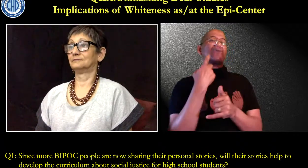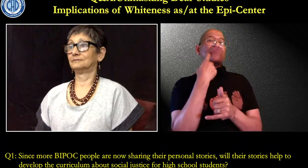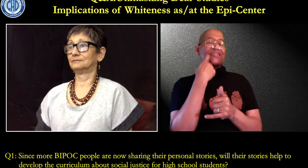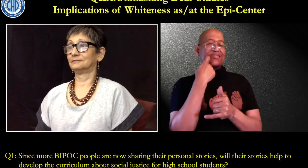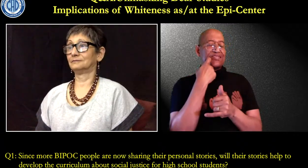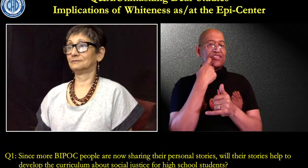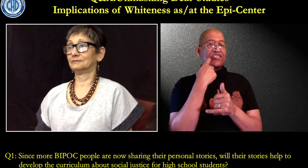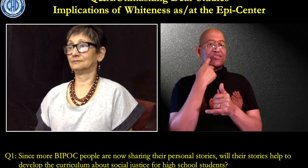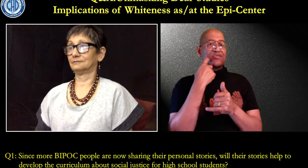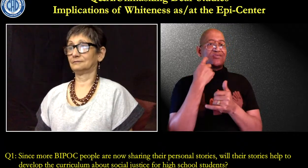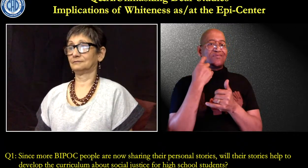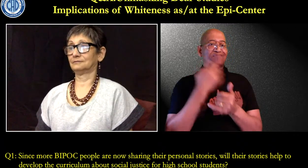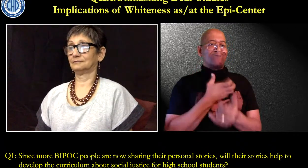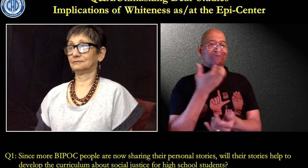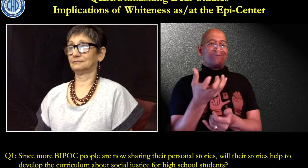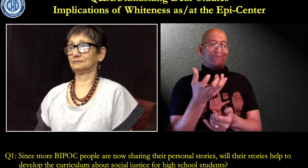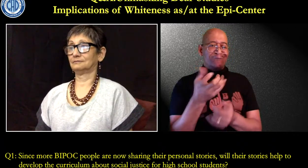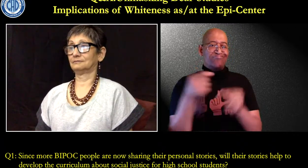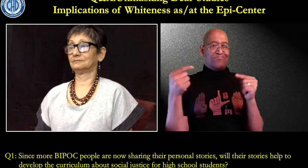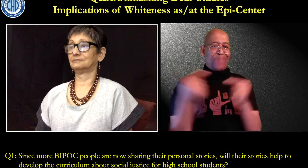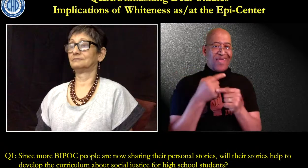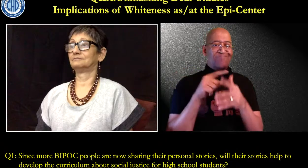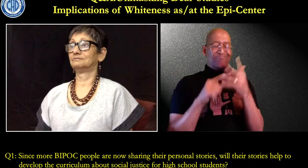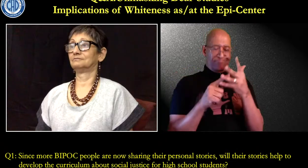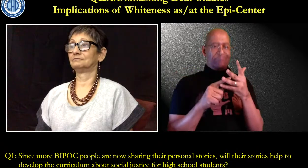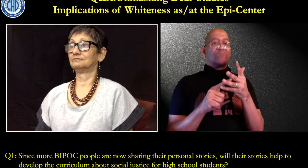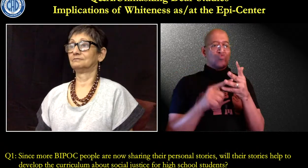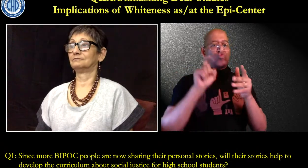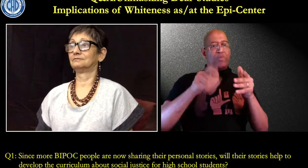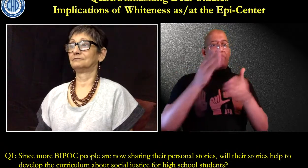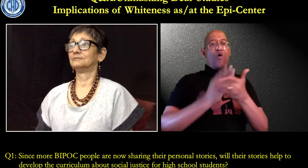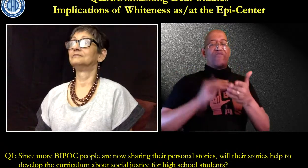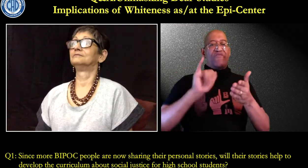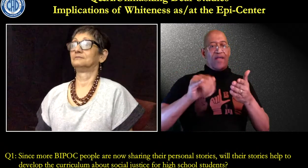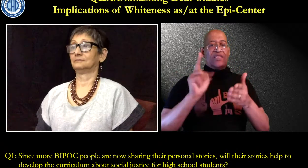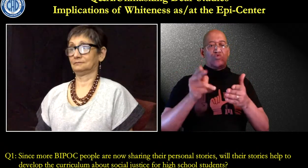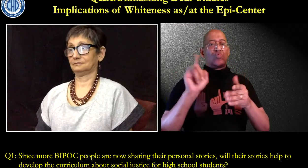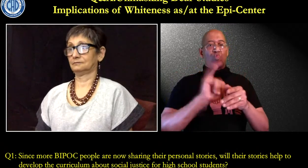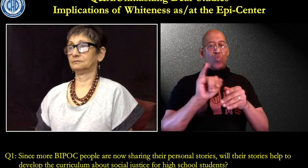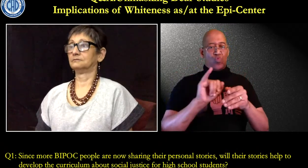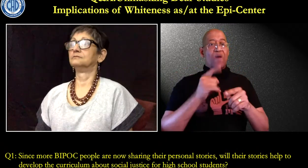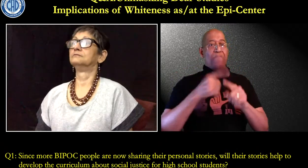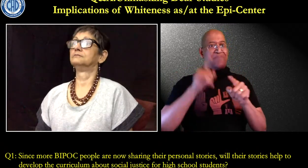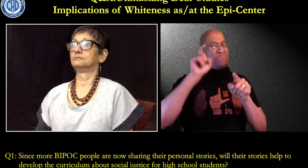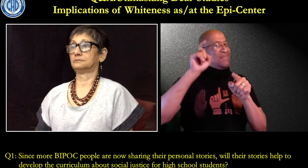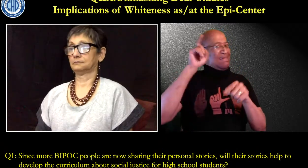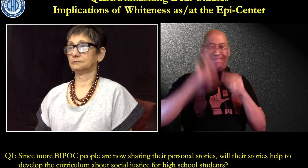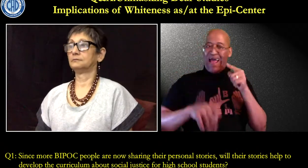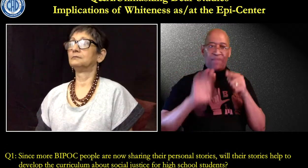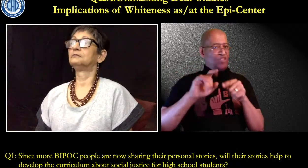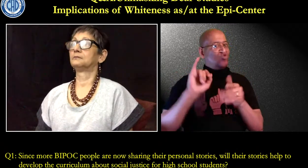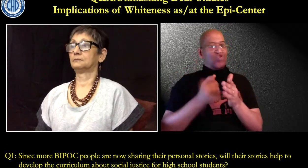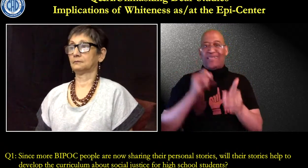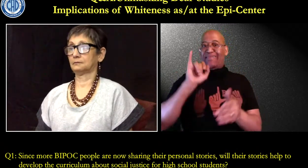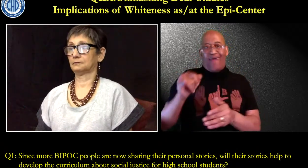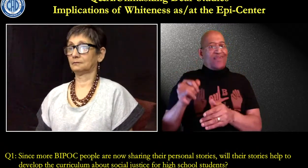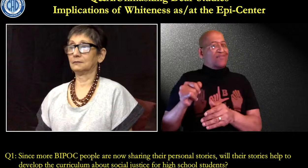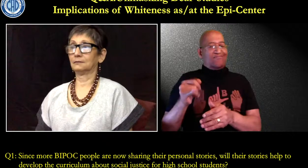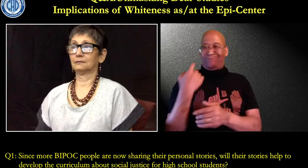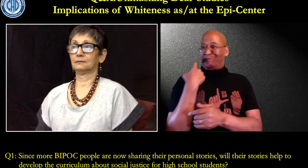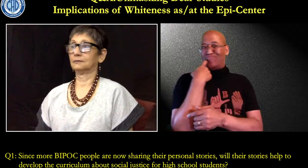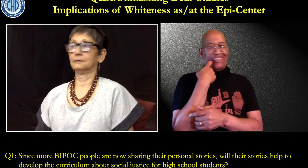And lastly, just sharing the pain with the